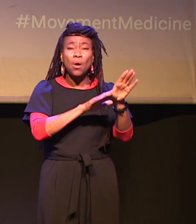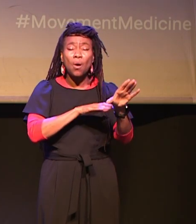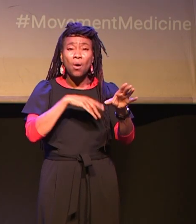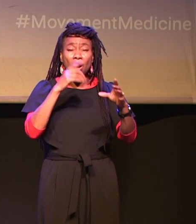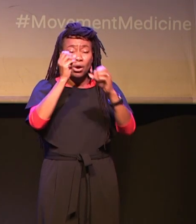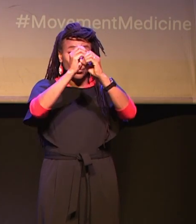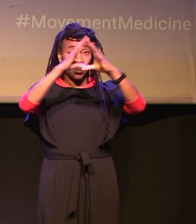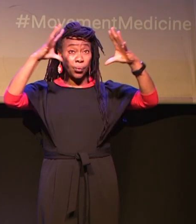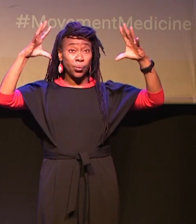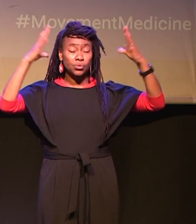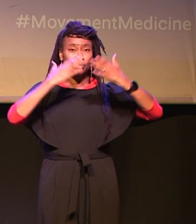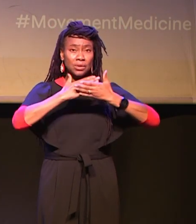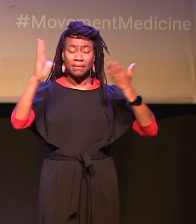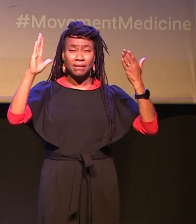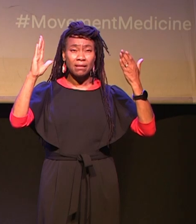What mood are you in?